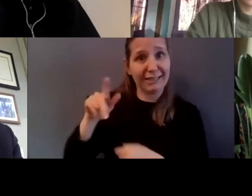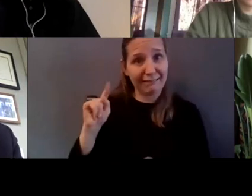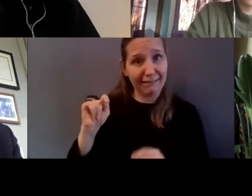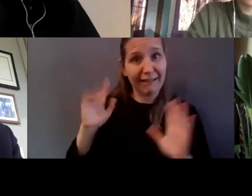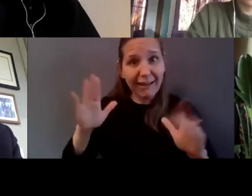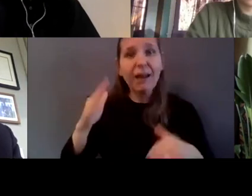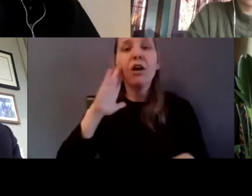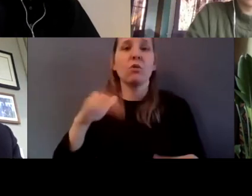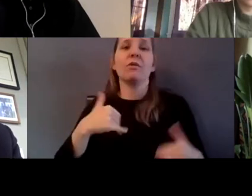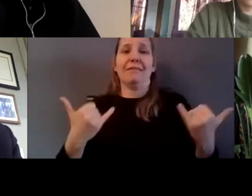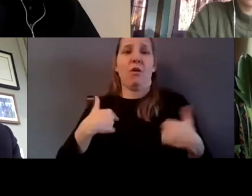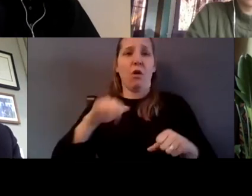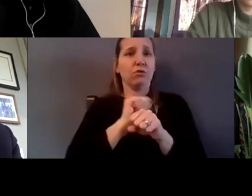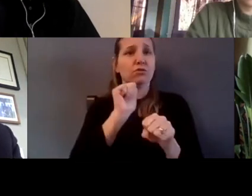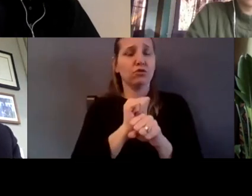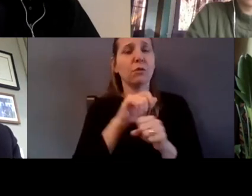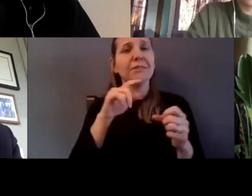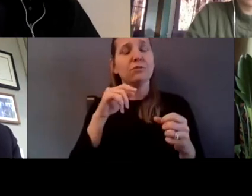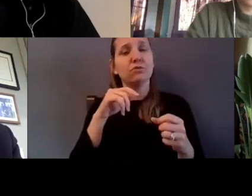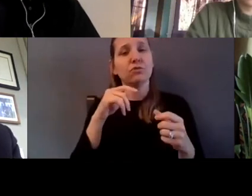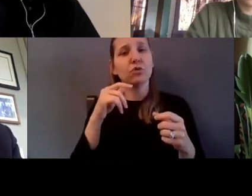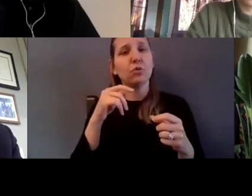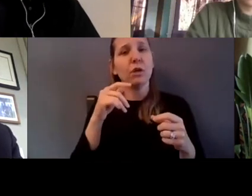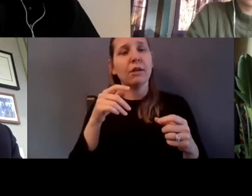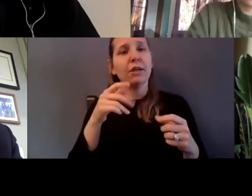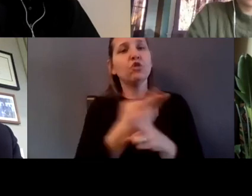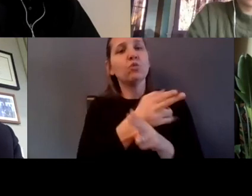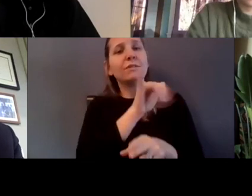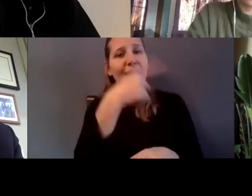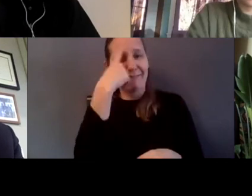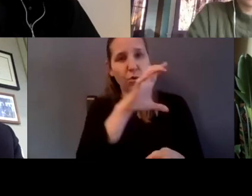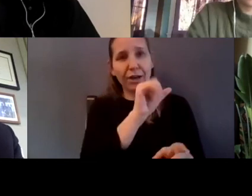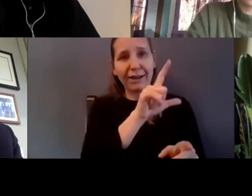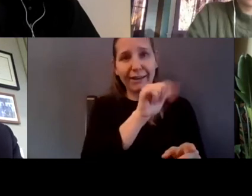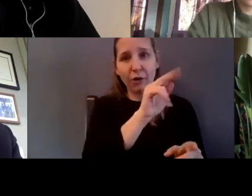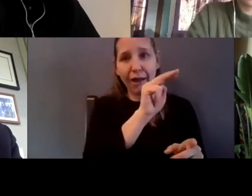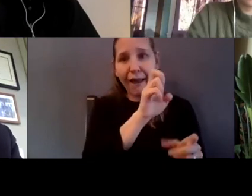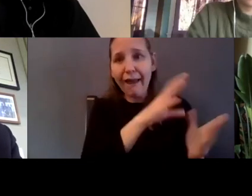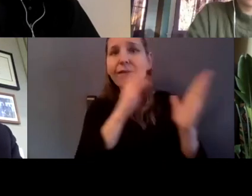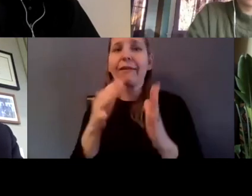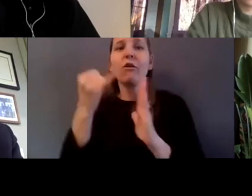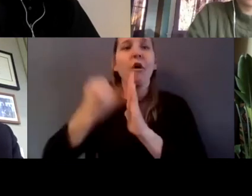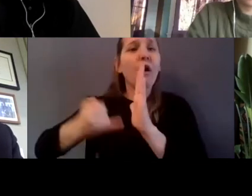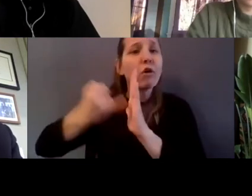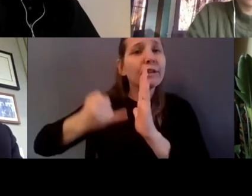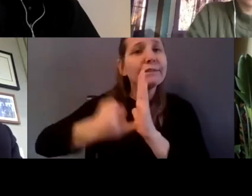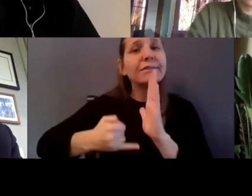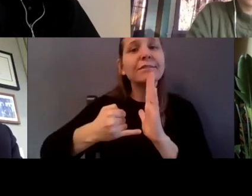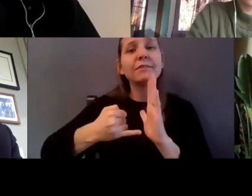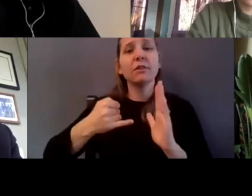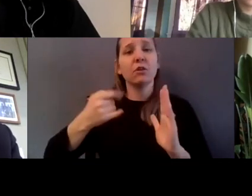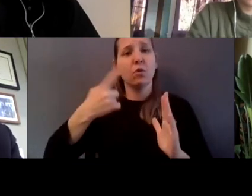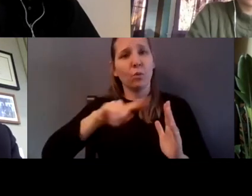harness that in the ways that Carol Ann was talking about, and for artists to embrace the